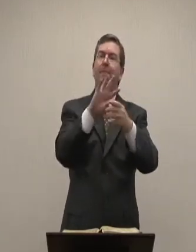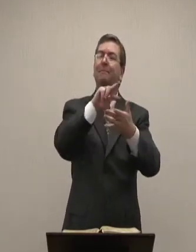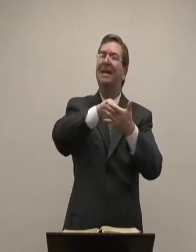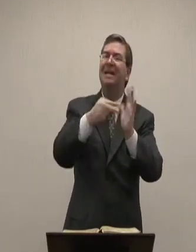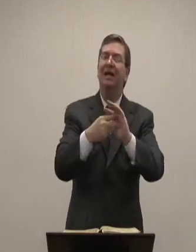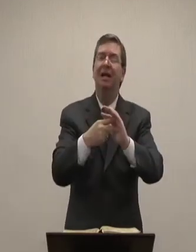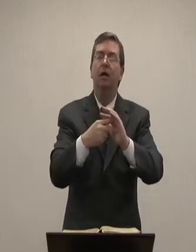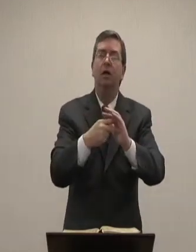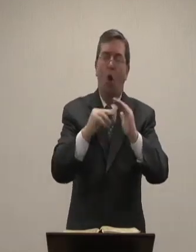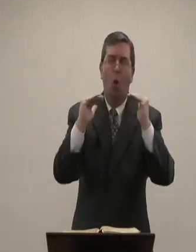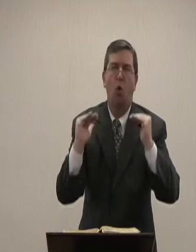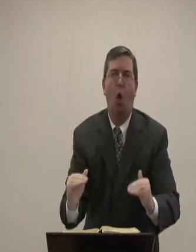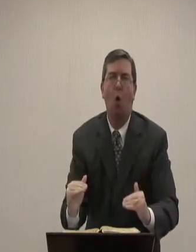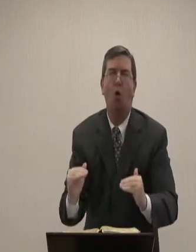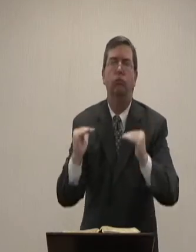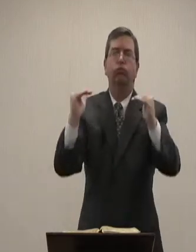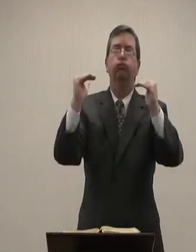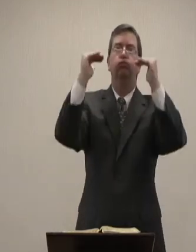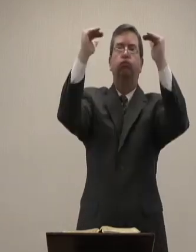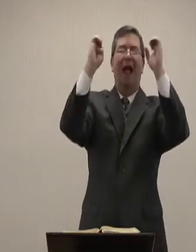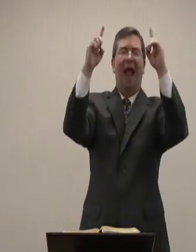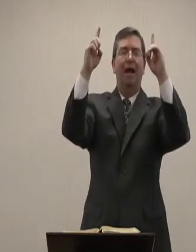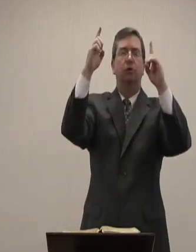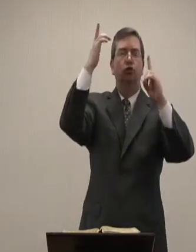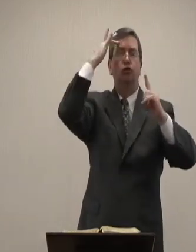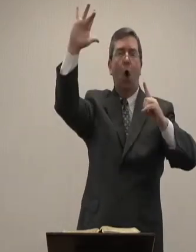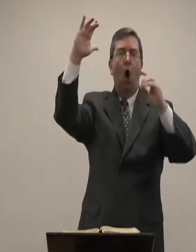but he's preached to all nations.